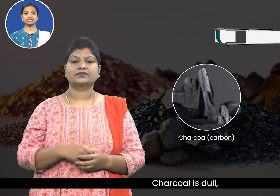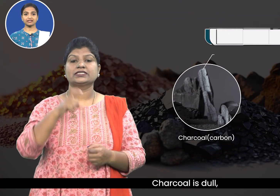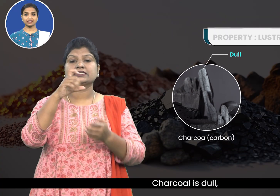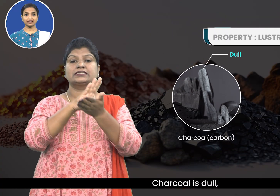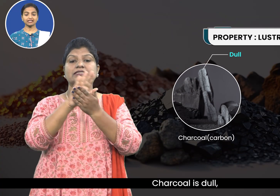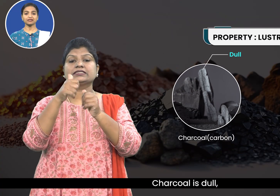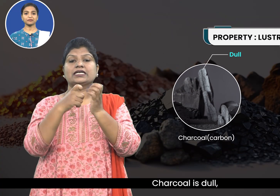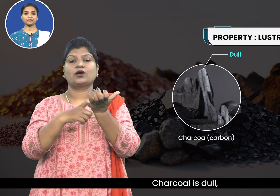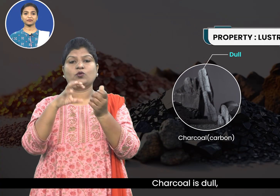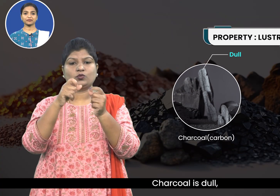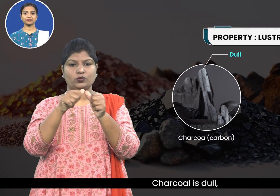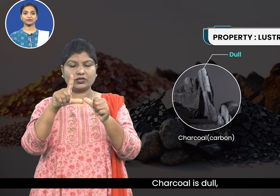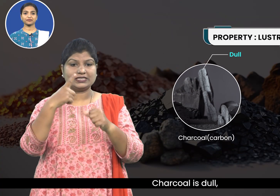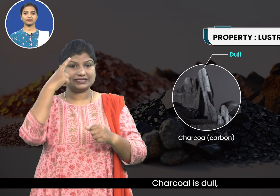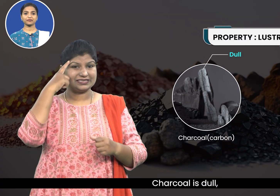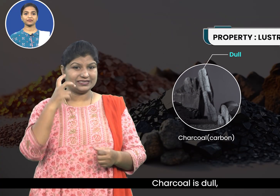Charcoal is dull.